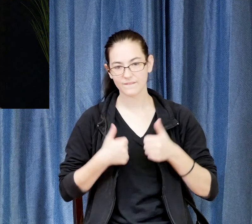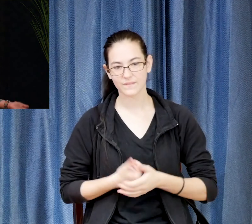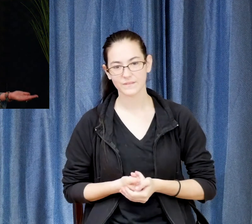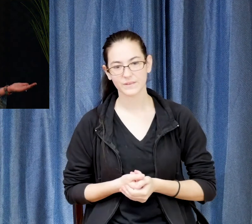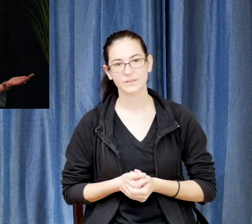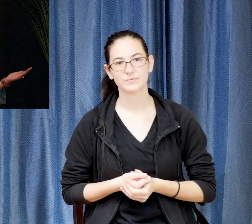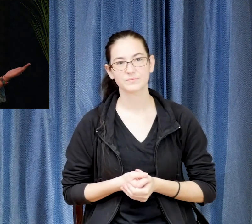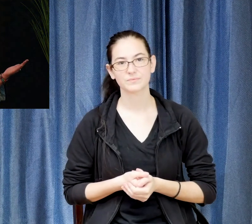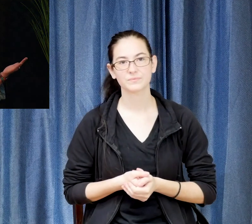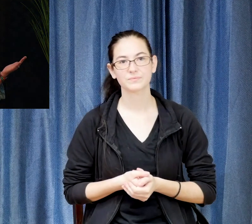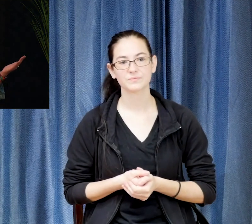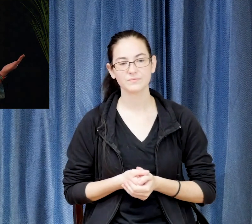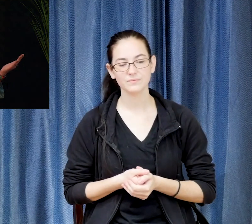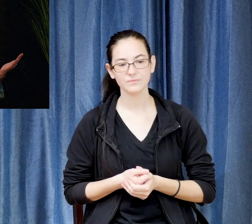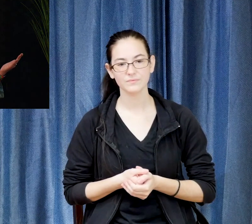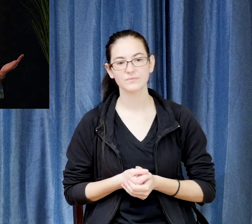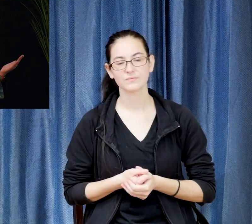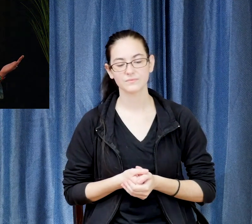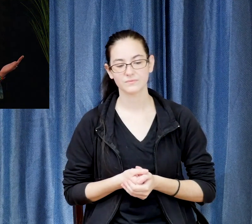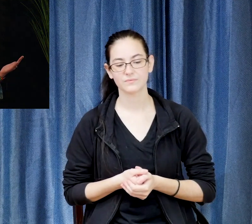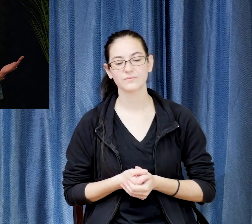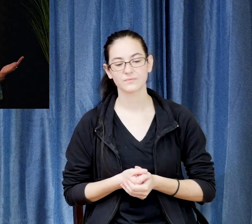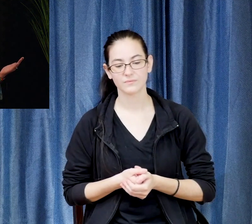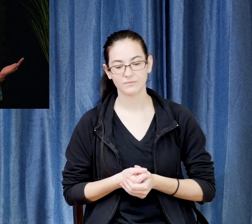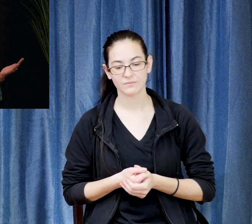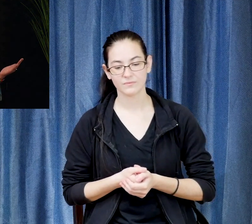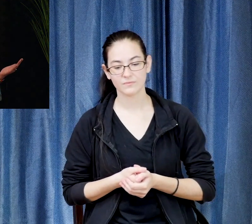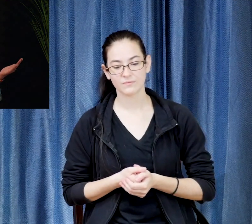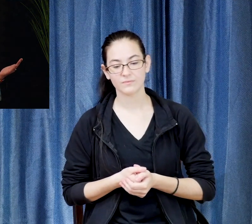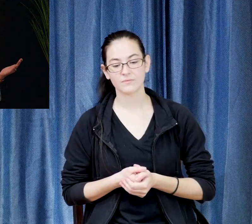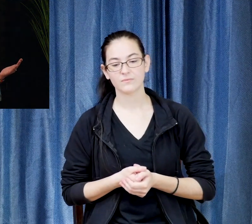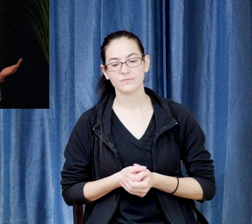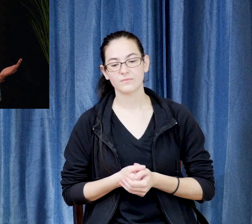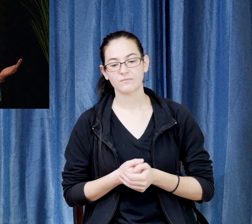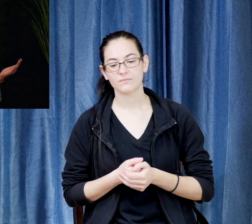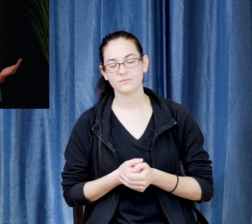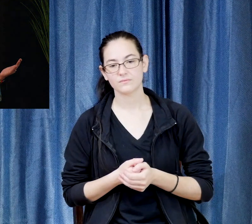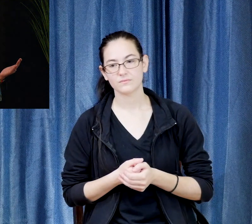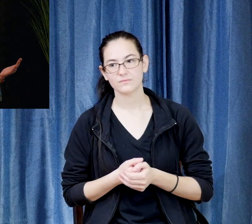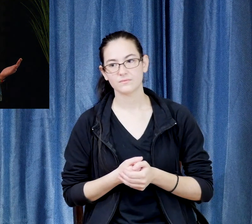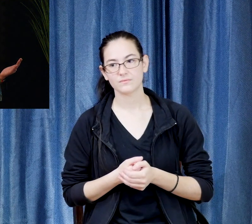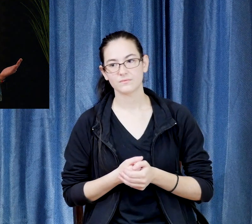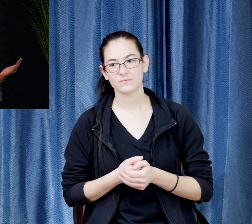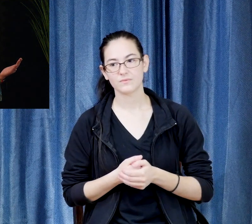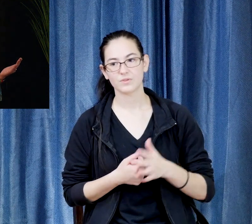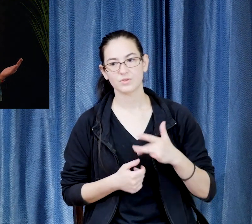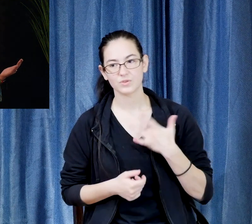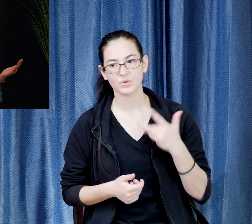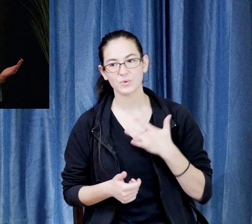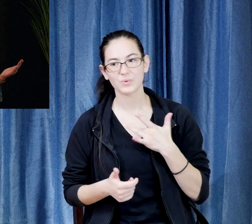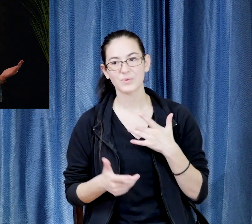We invite into this field with us all those of a higher dimension of being, our